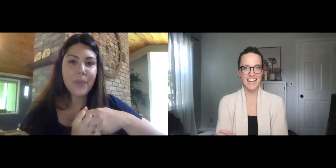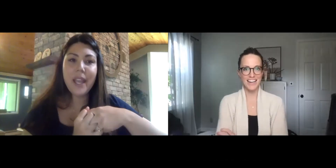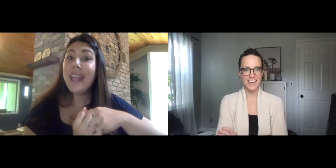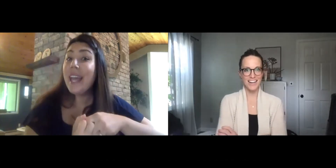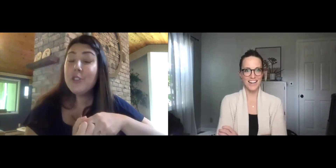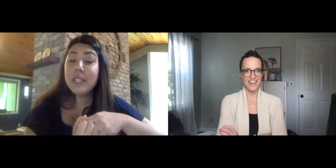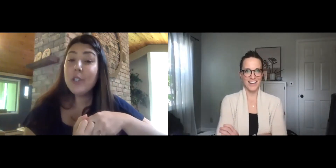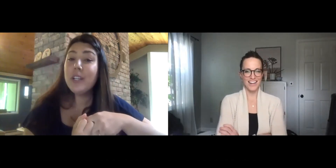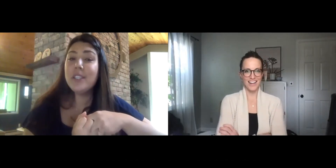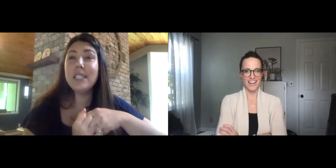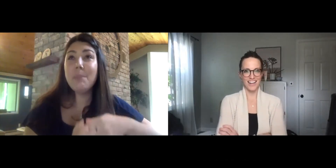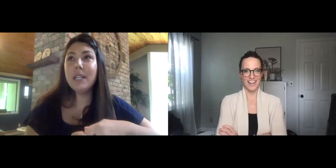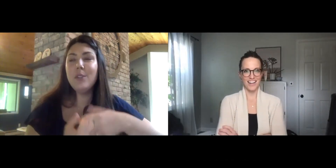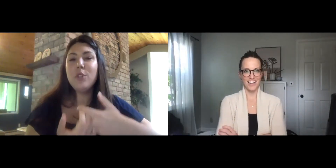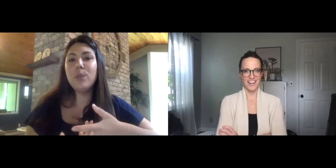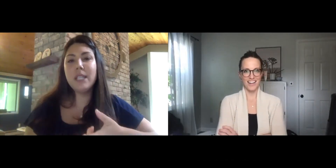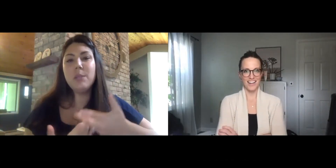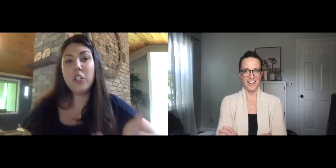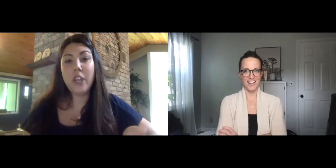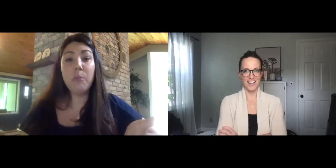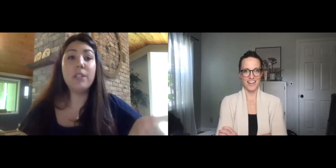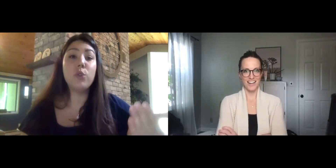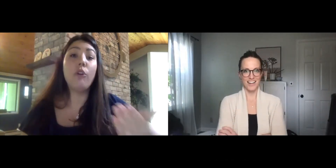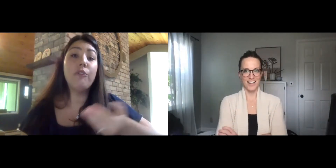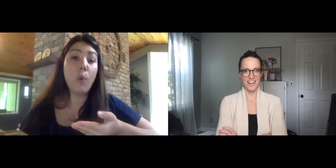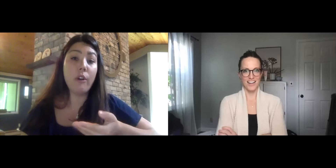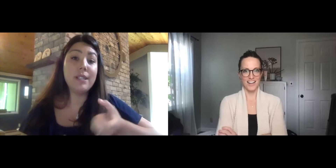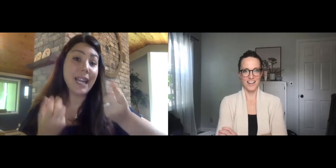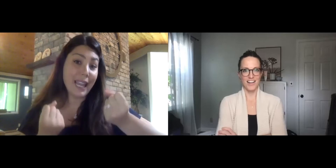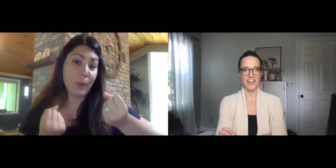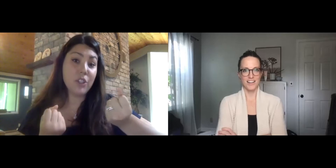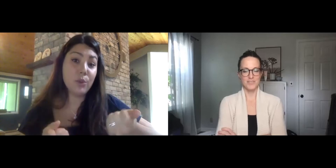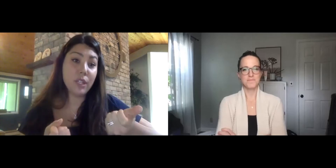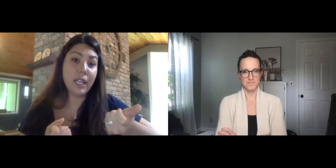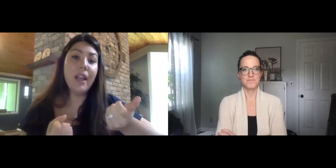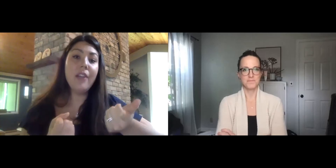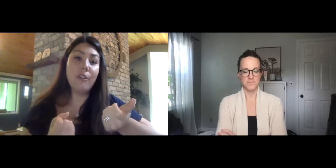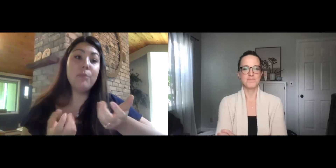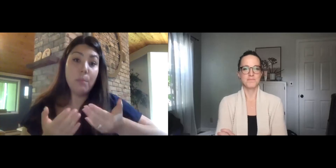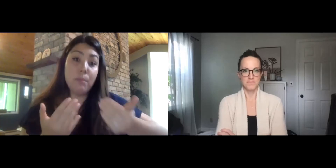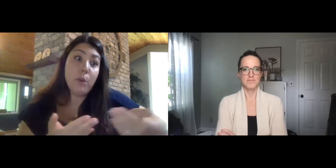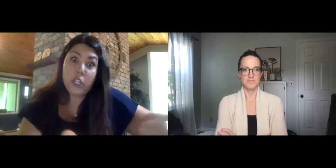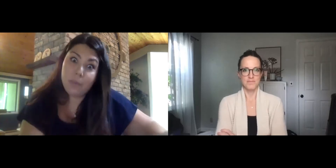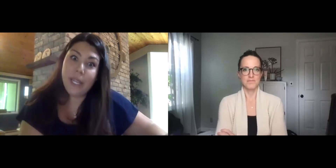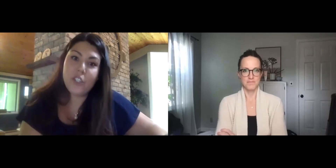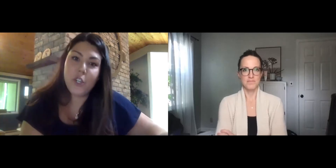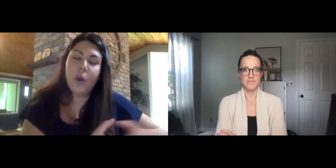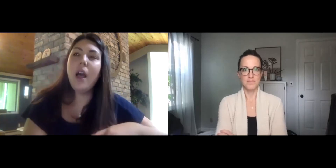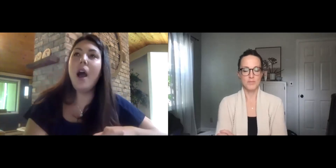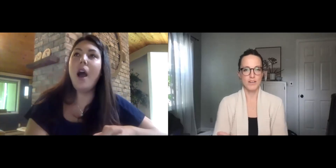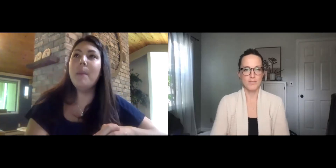together. Yeah, and it's really cool because typically you don't see speech therapists who are for sign language. Usually they're pushing